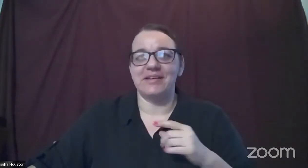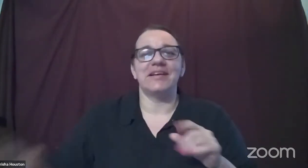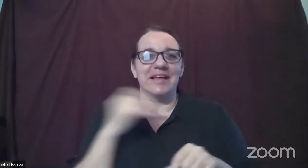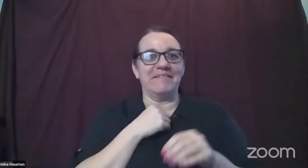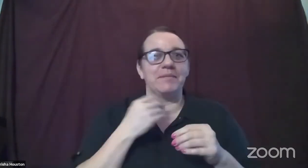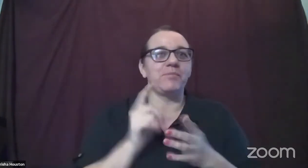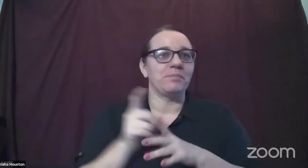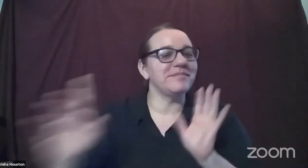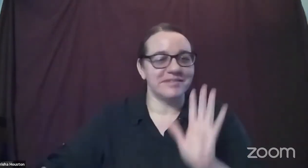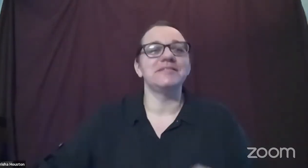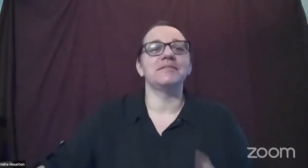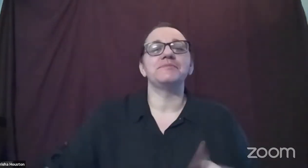Give me just a moment.